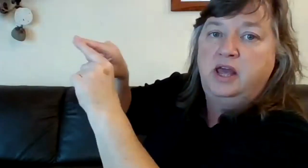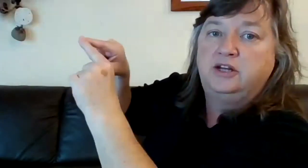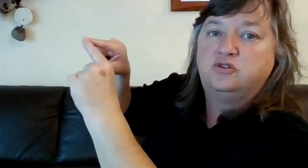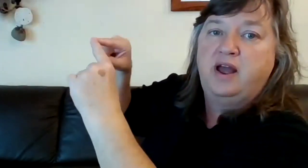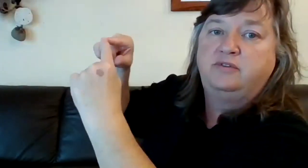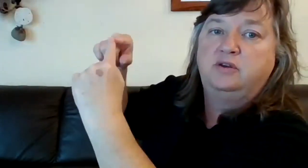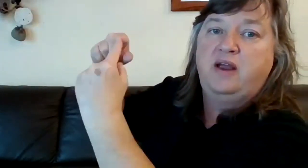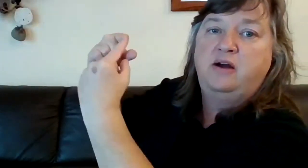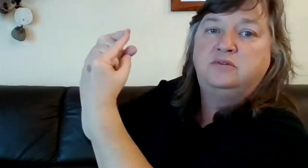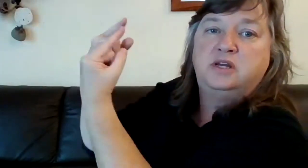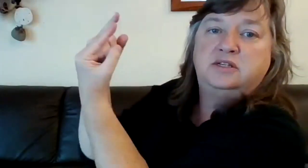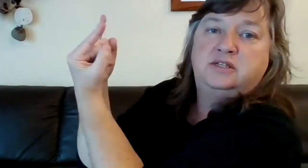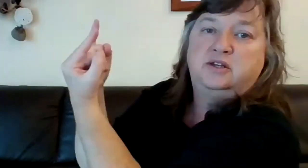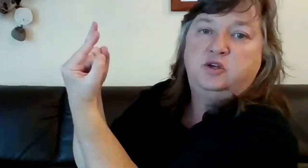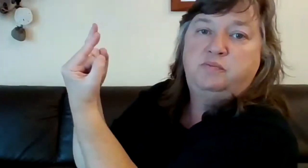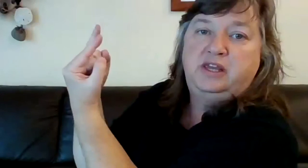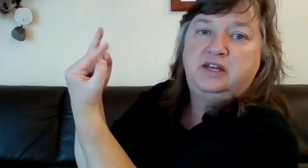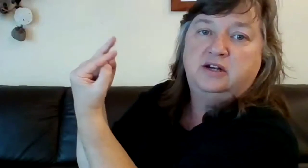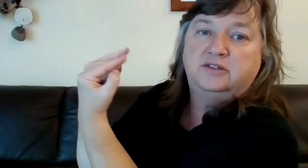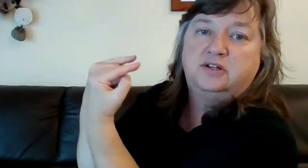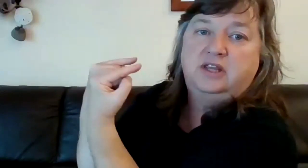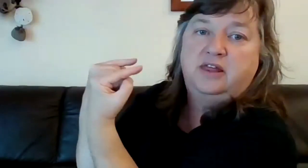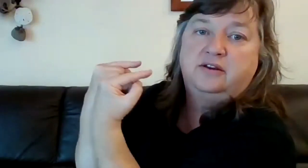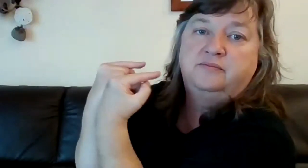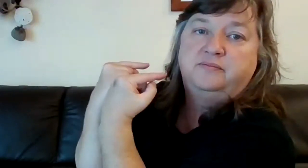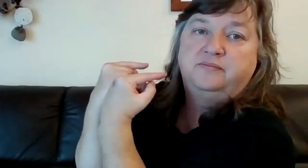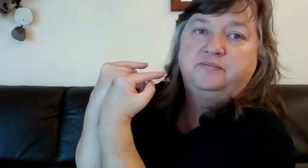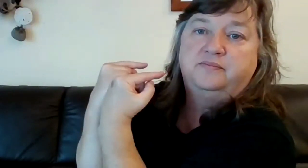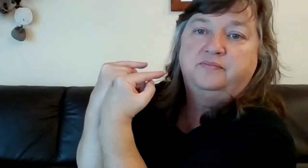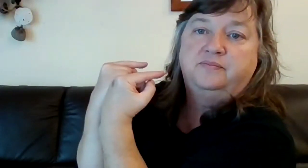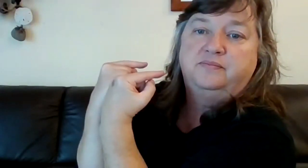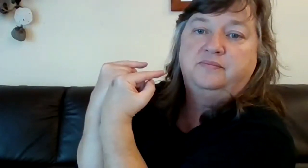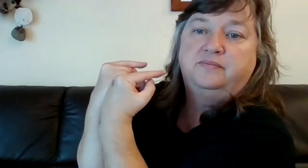and travel around until your pinky knuckles are together.